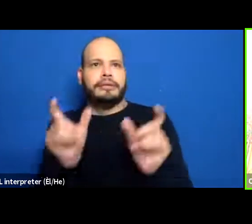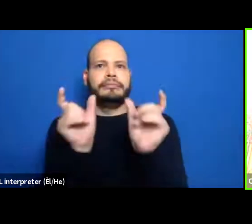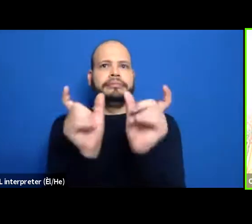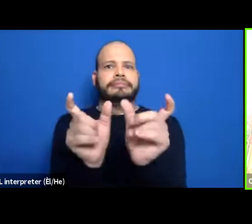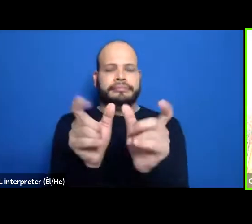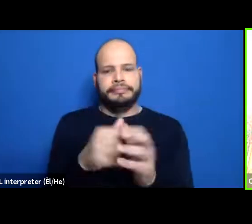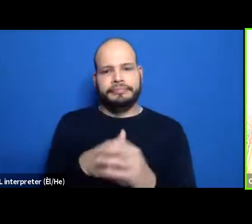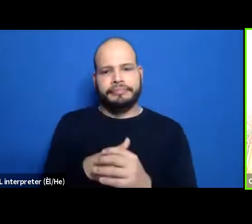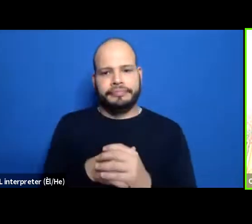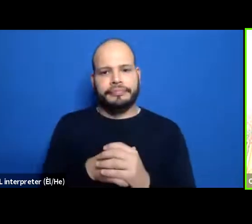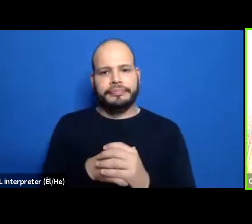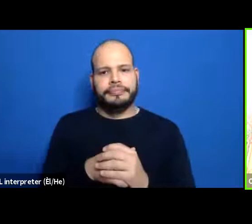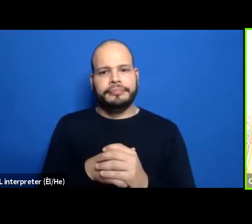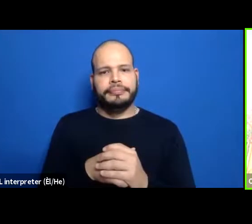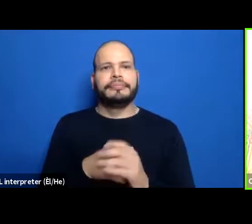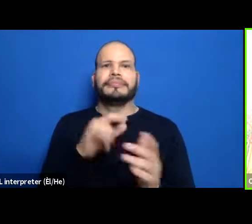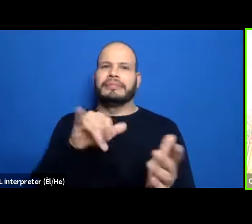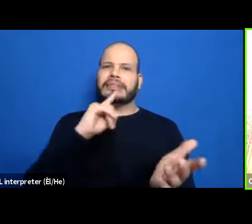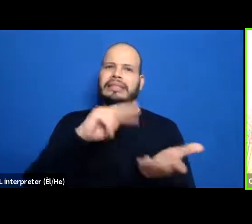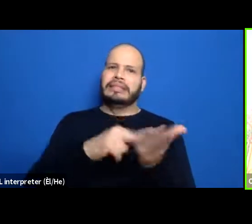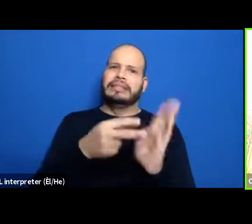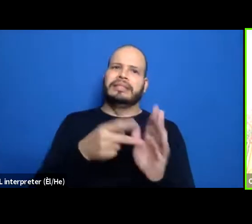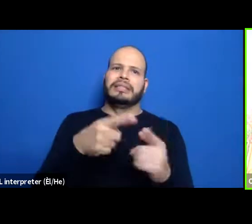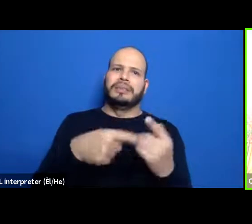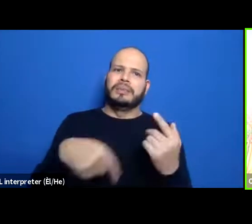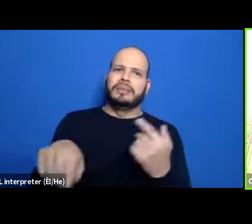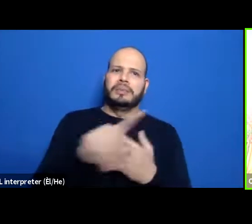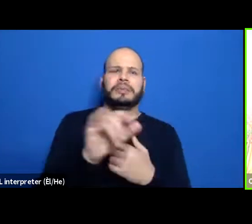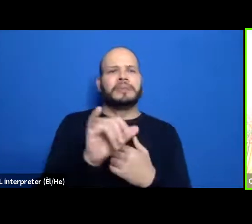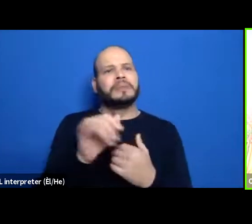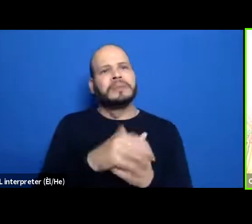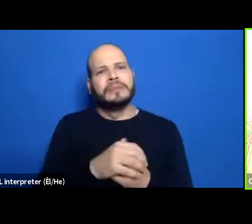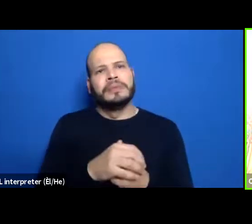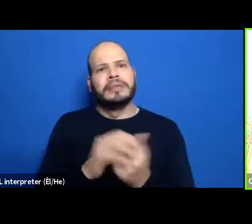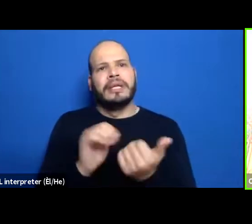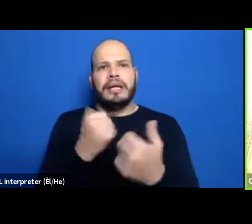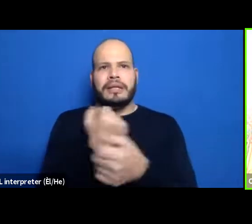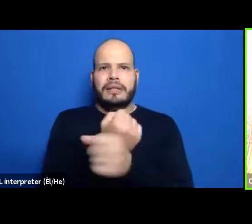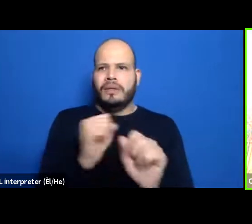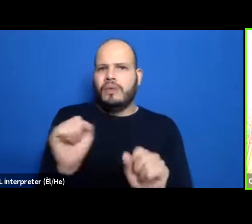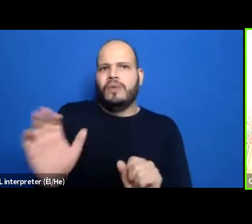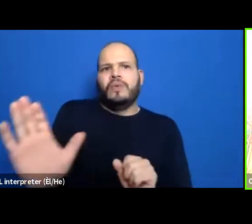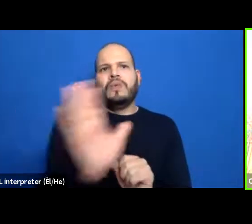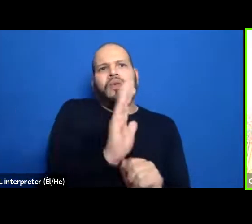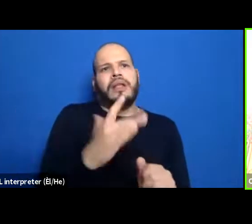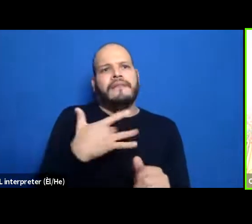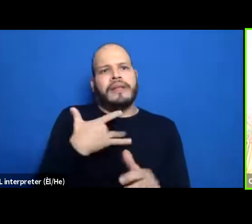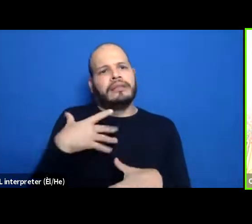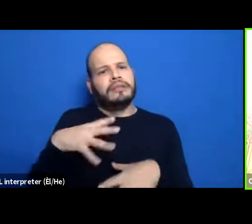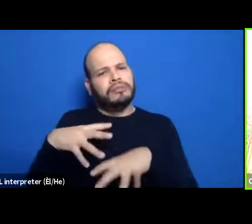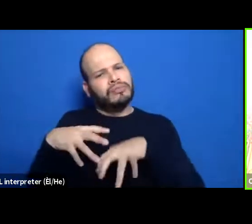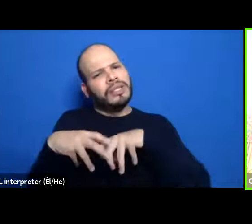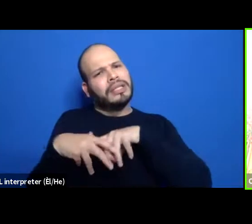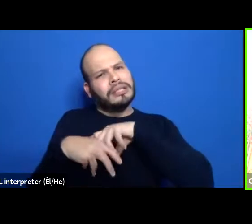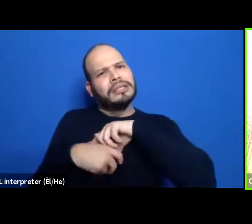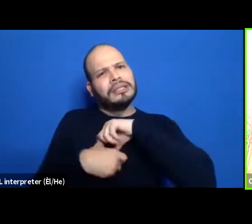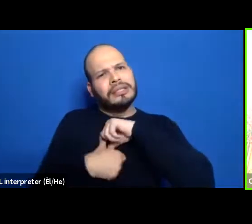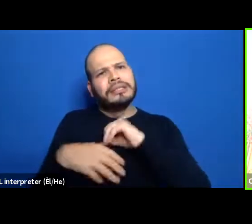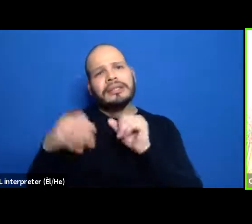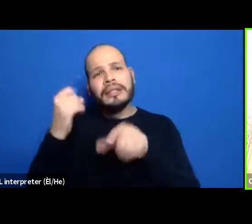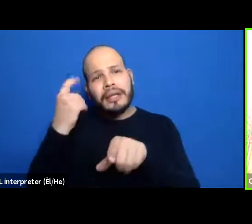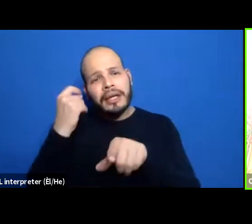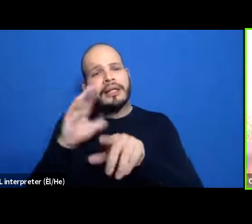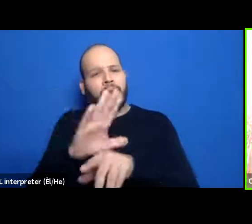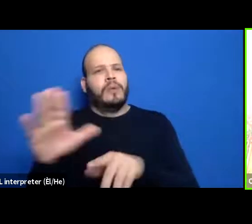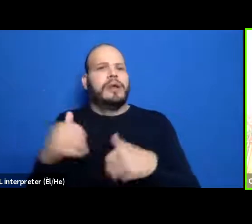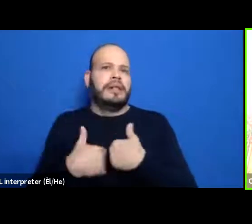grieve and to affirm that Black life and lost life does indeed matter? That's the importance of grief. And